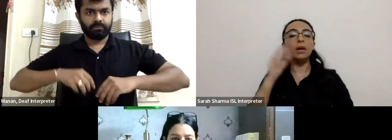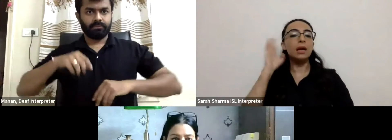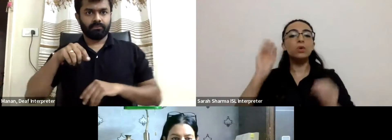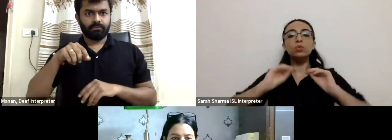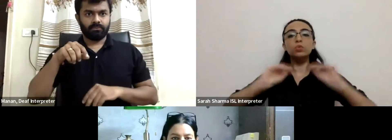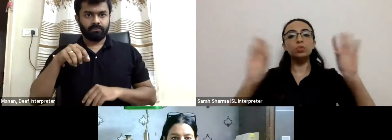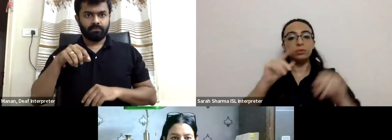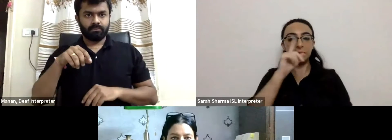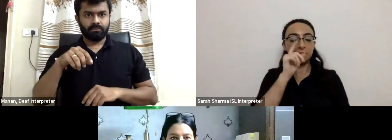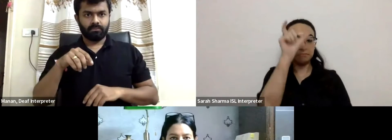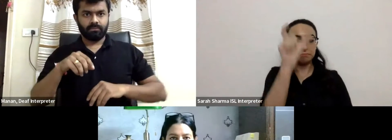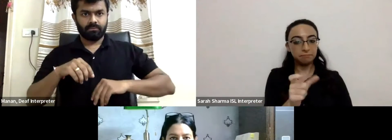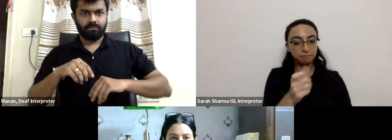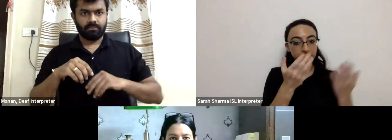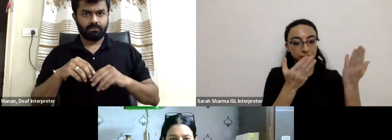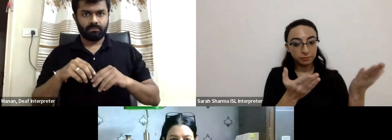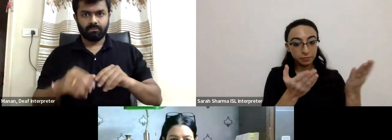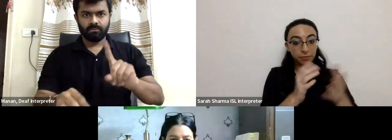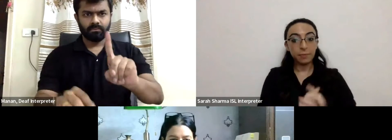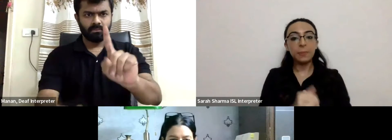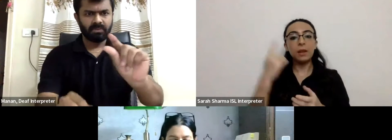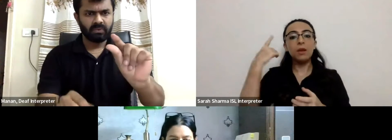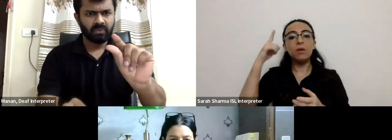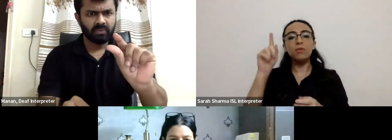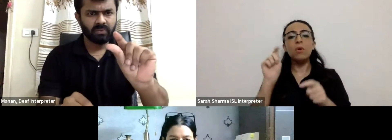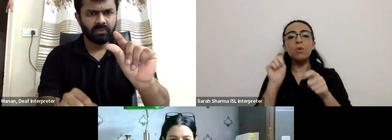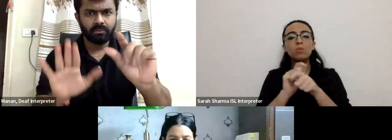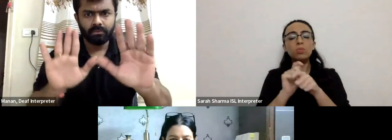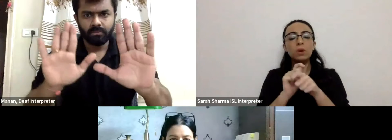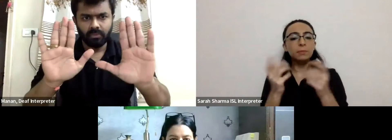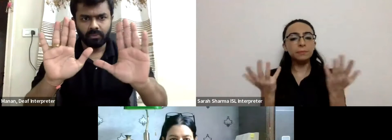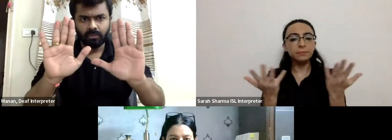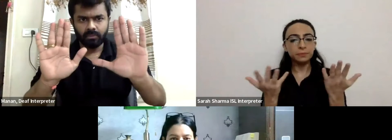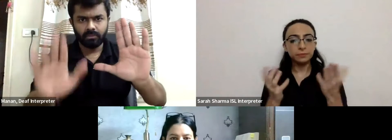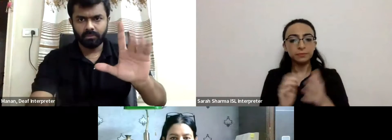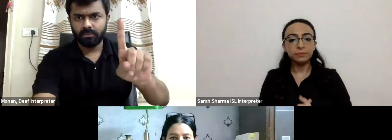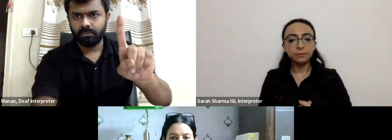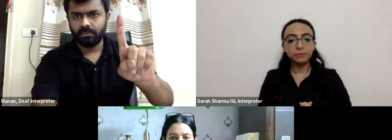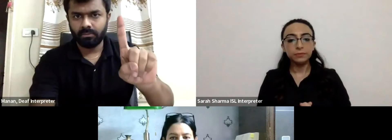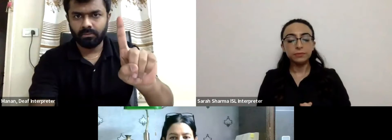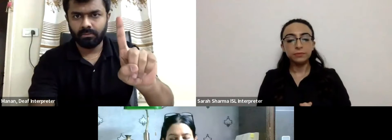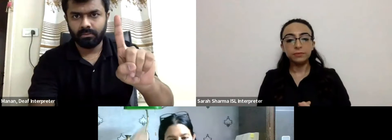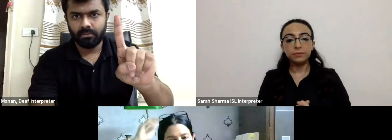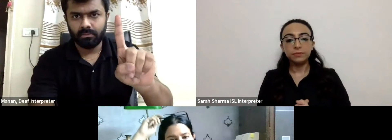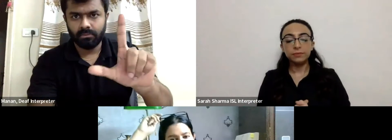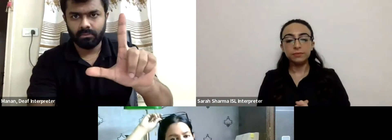on landscape change in primary health, Aam Aadmi Mohalla Clinic, Delhi.